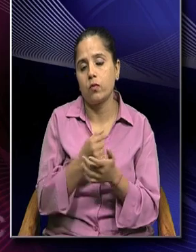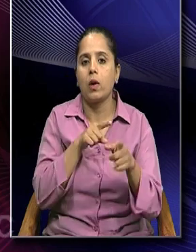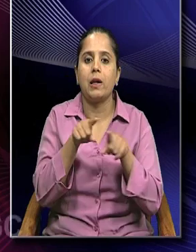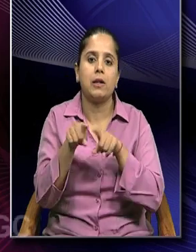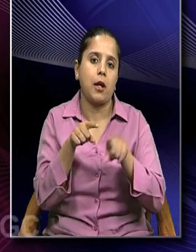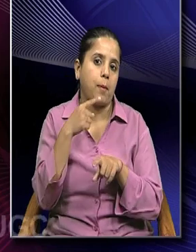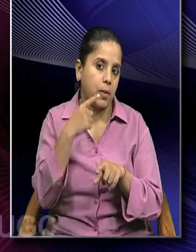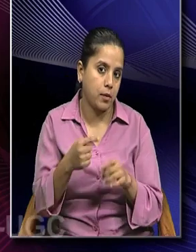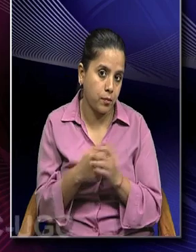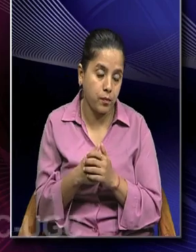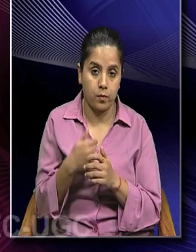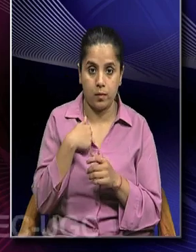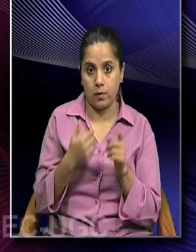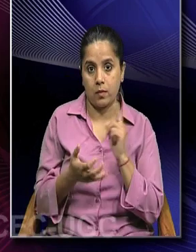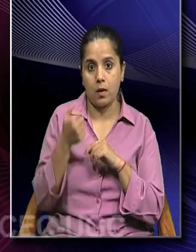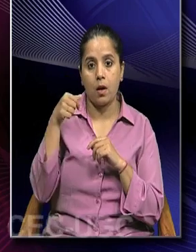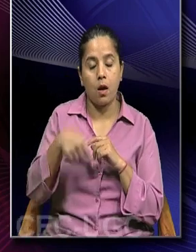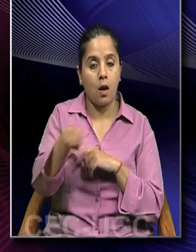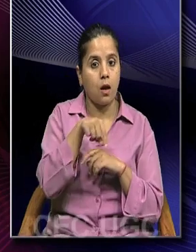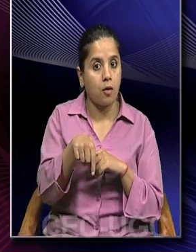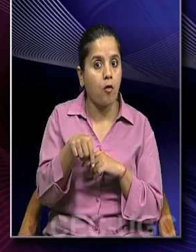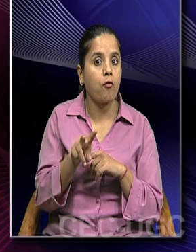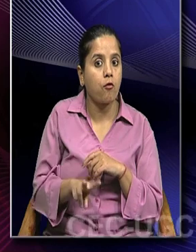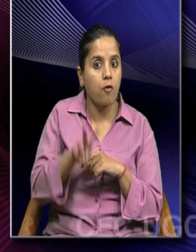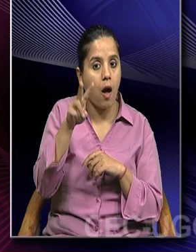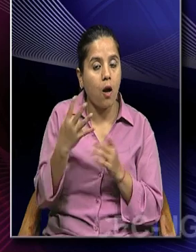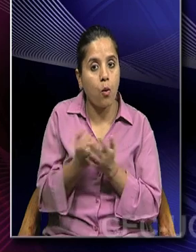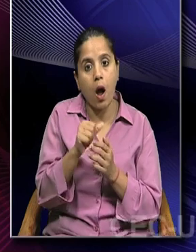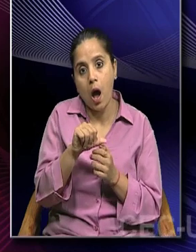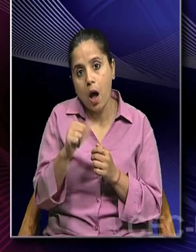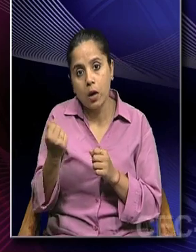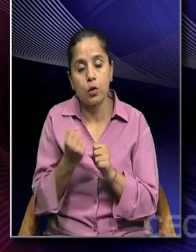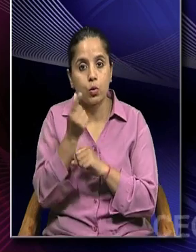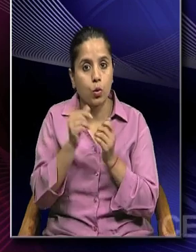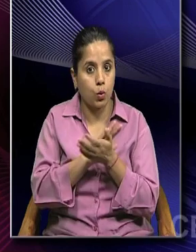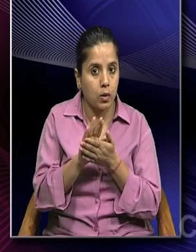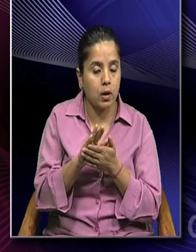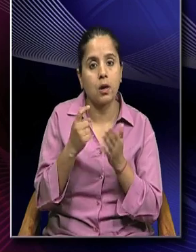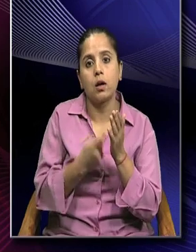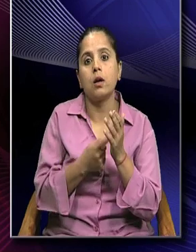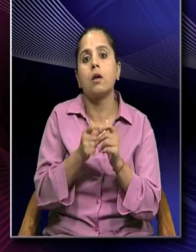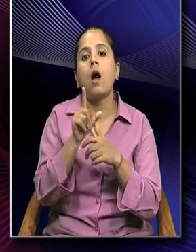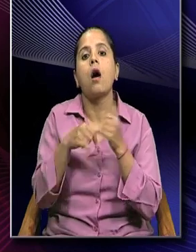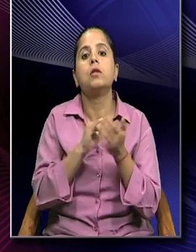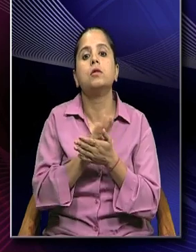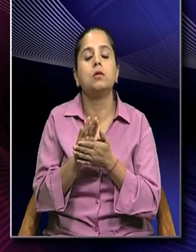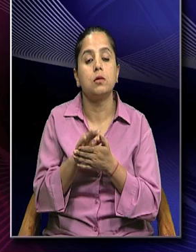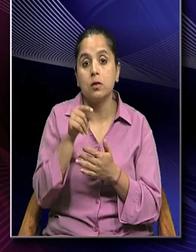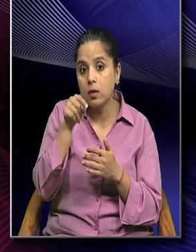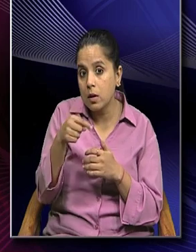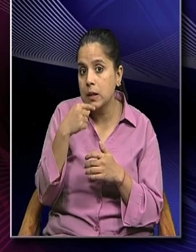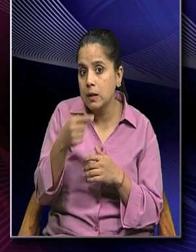means I am getting the prominence of another merit or guna, that is called rajasic, which indicates